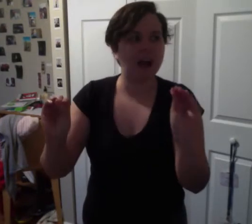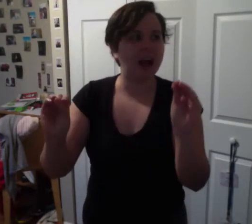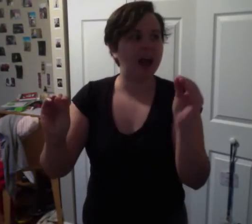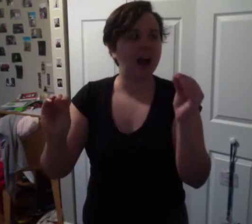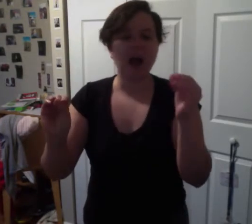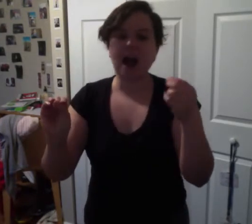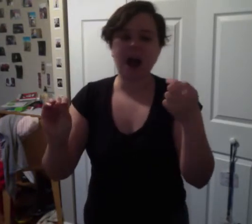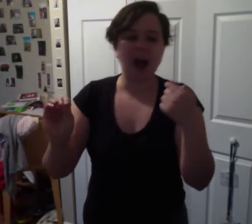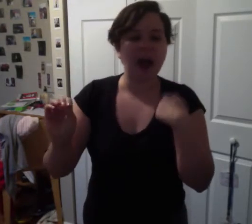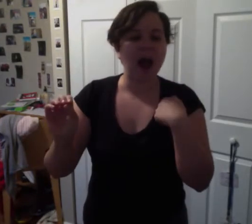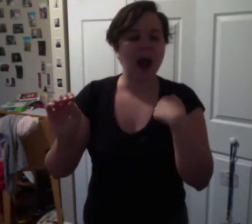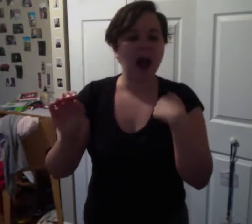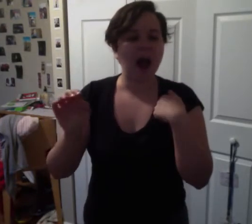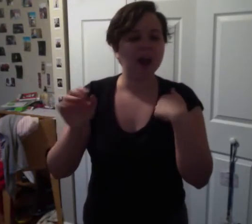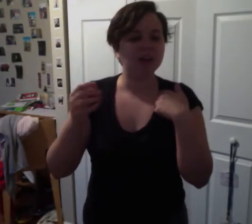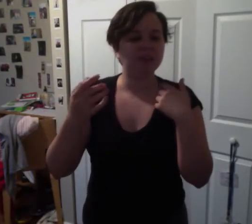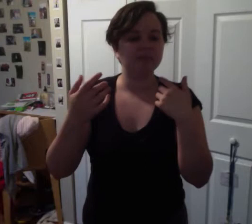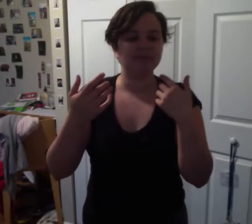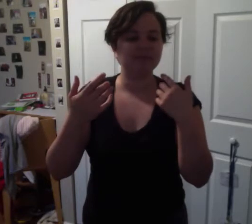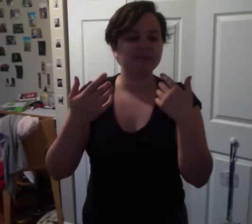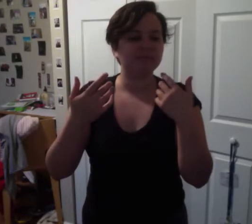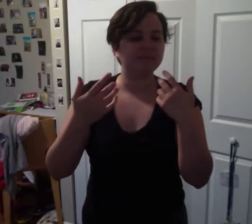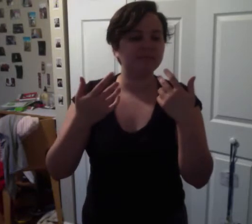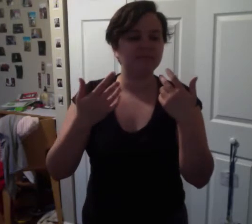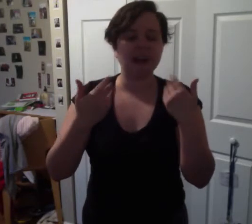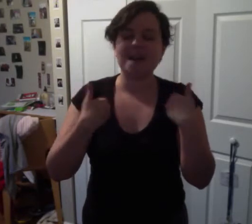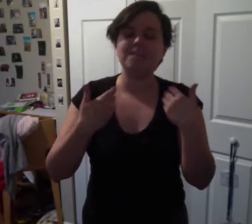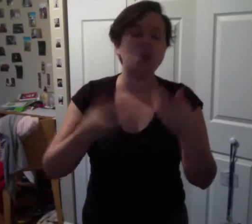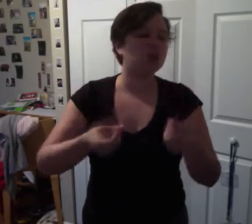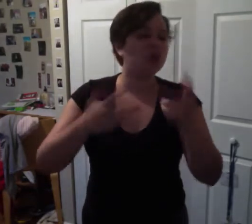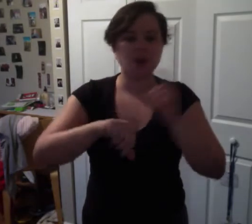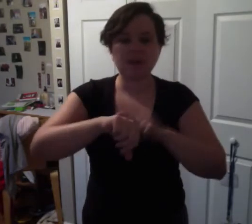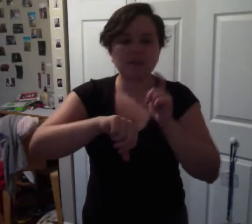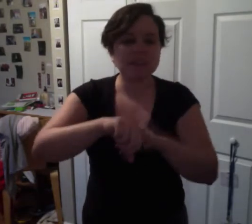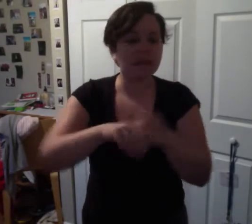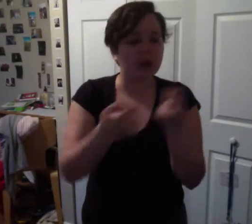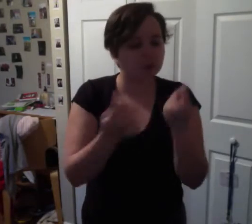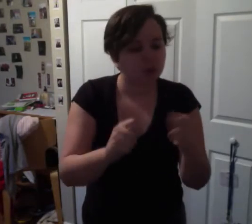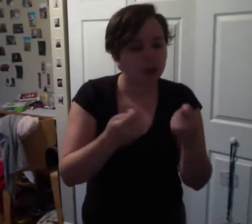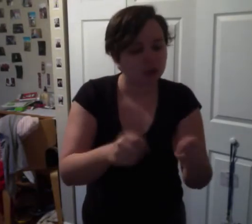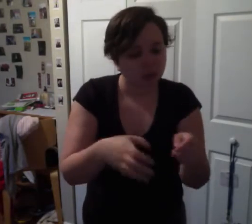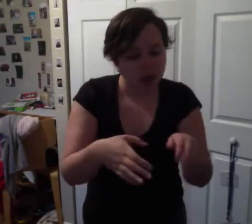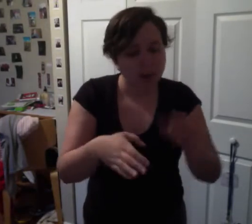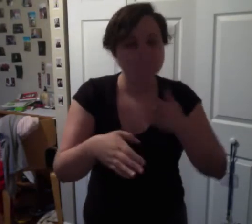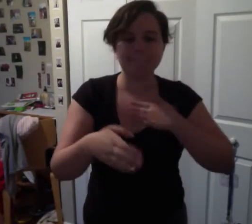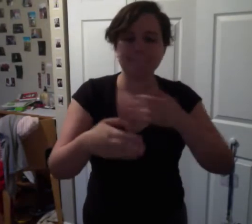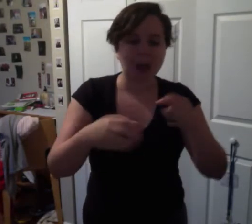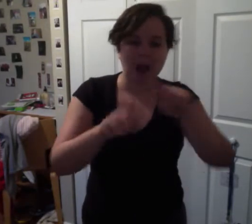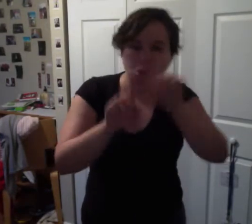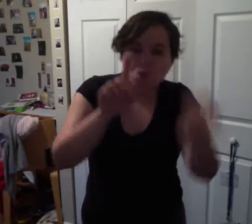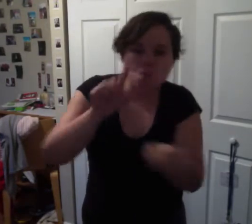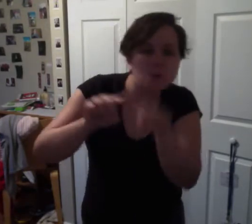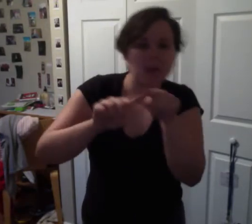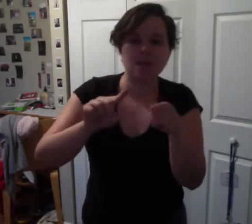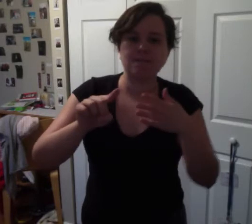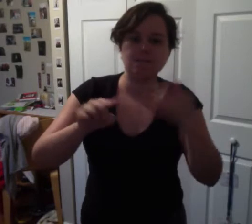stuff. And that the limitations of my capacity, my ability, was based on my hands and my imagination. That if I wanted